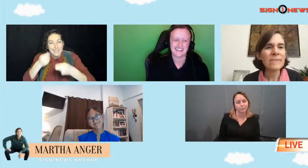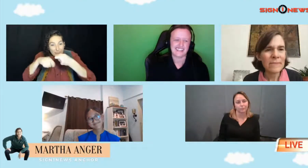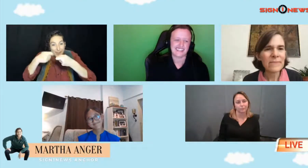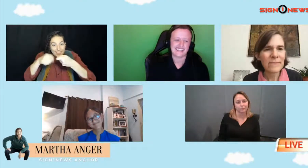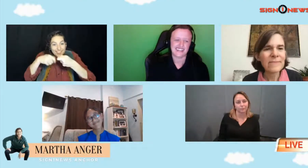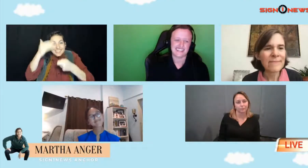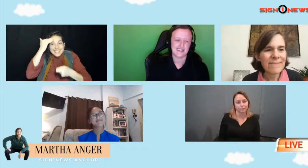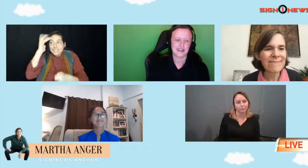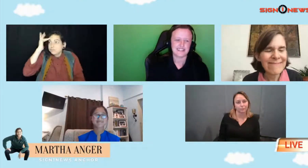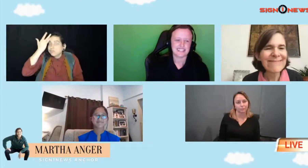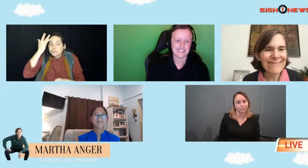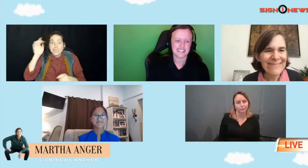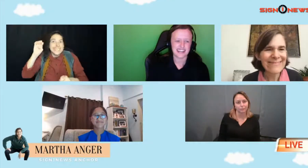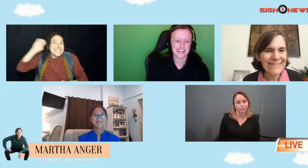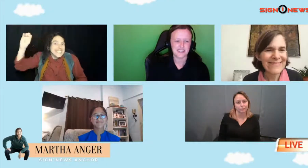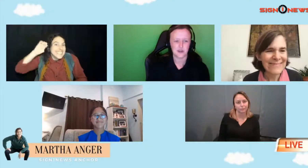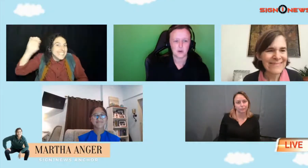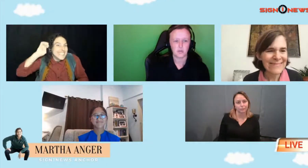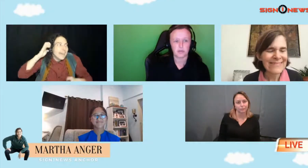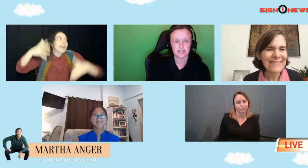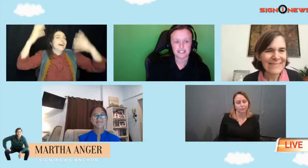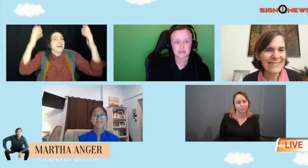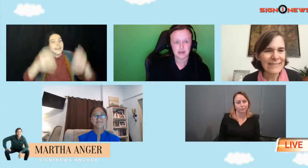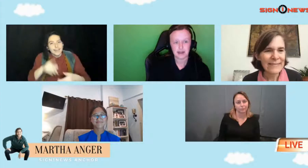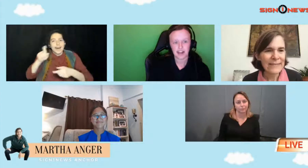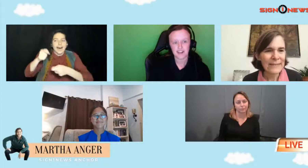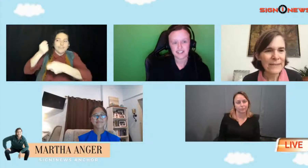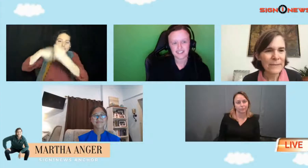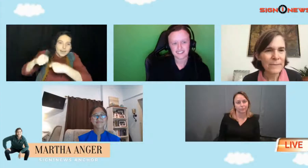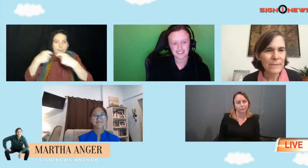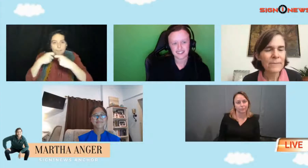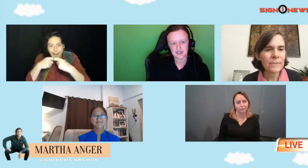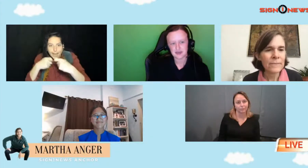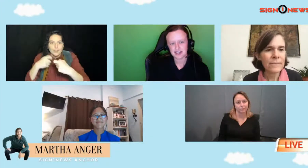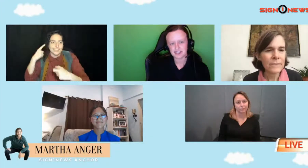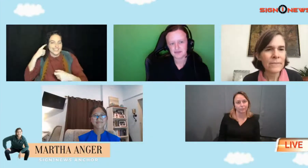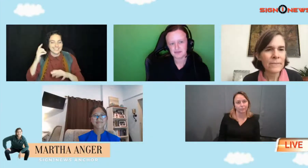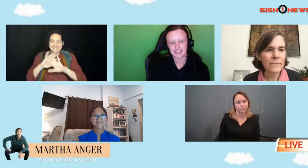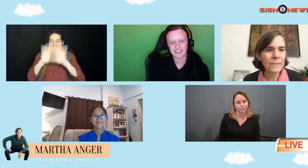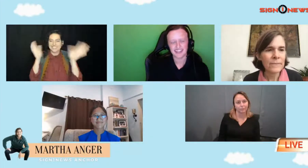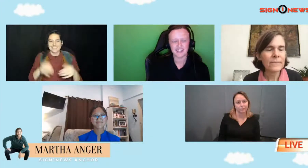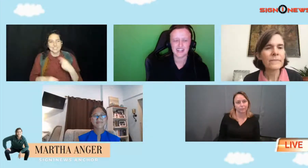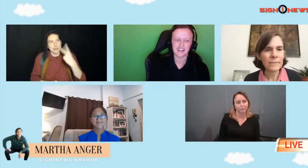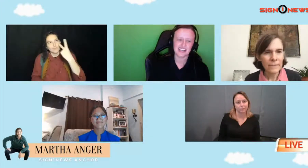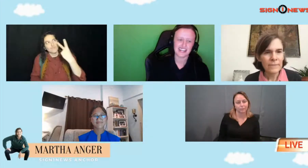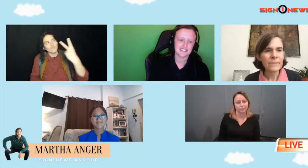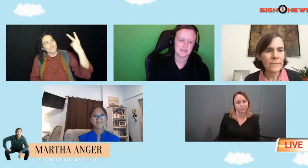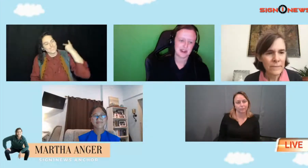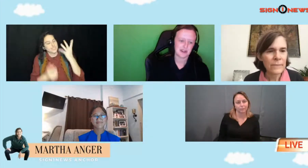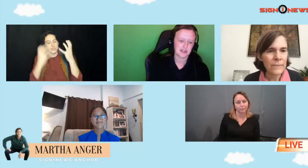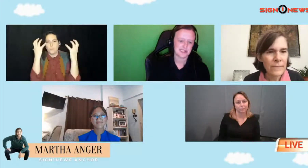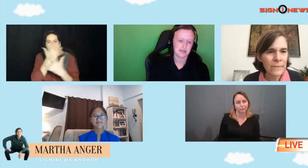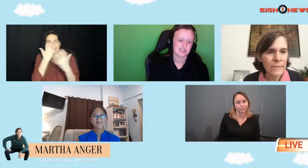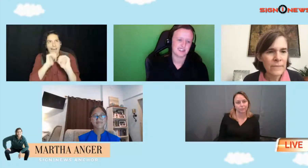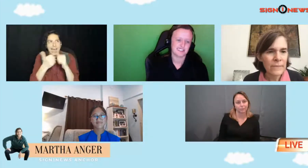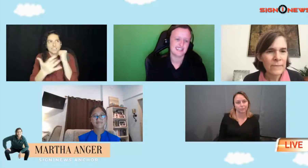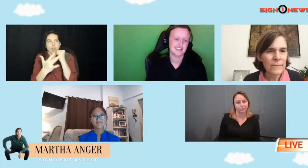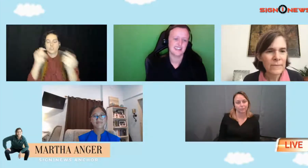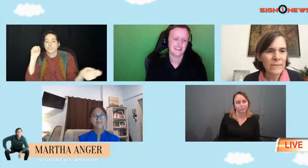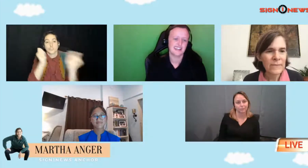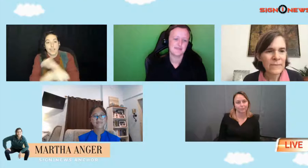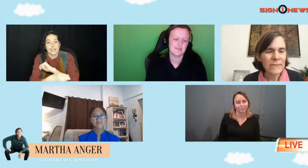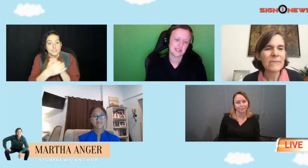didn't have anything like that when I was a kid. I had to replace my batteries. Can you imagine? And your hearing aids, the battery goes dead, it